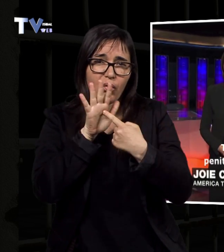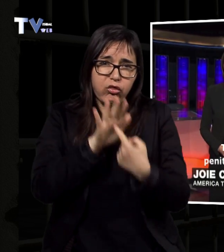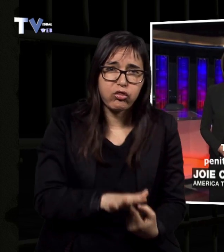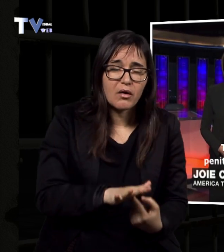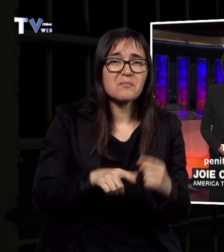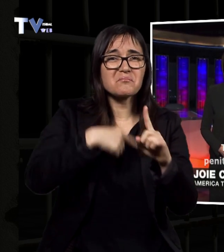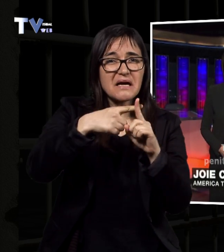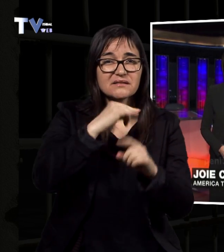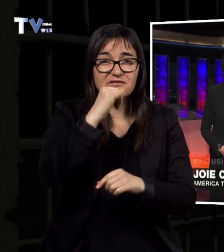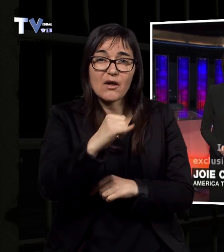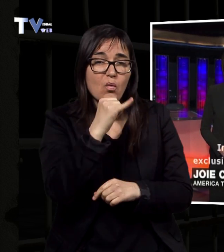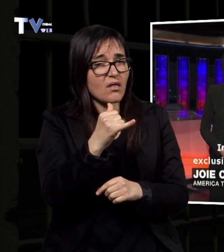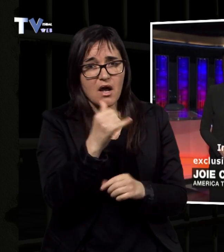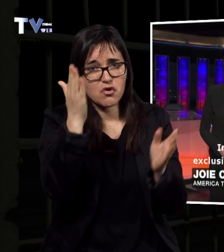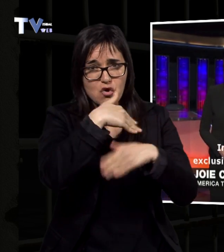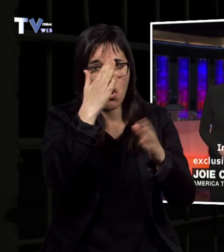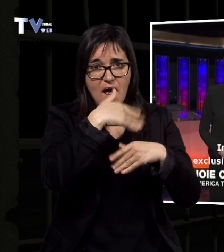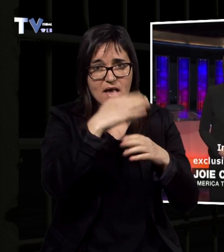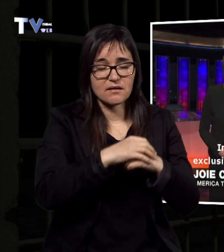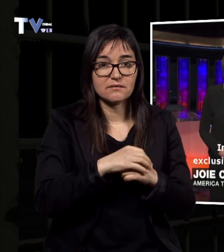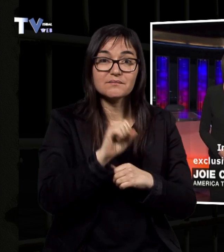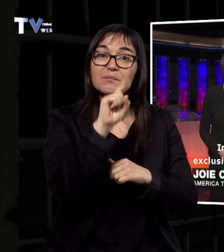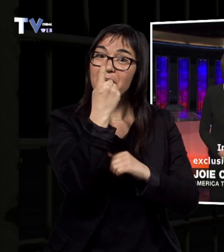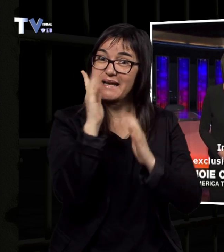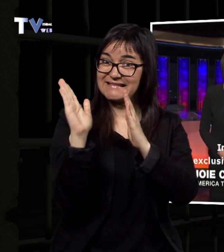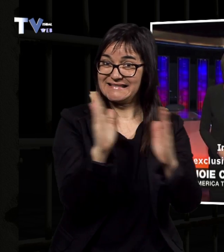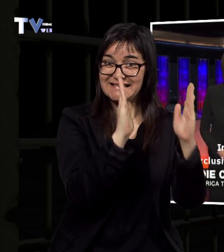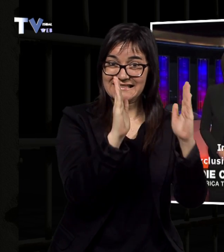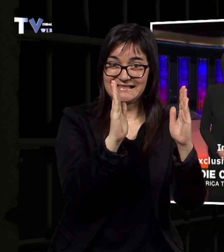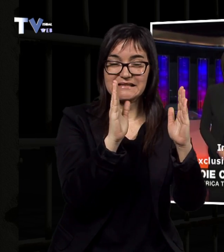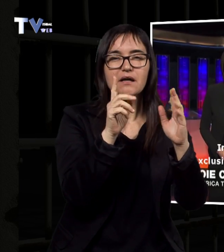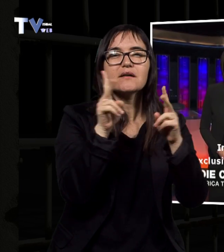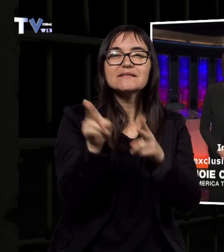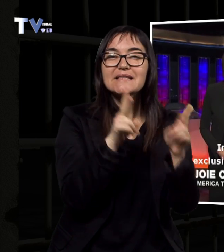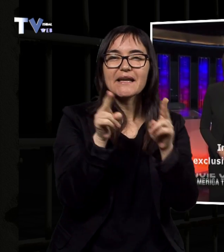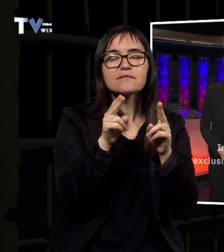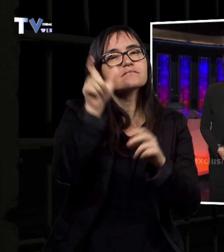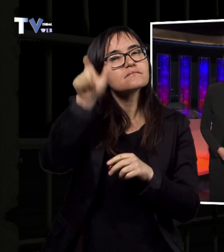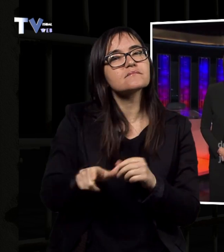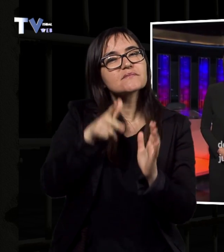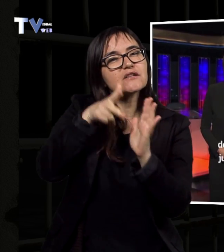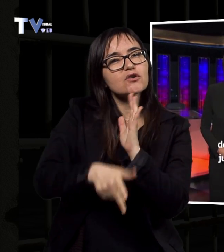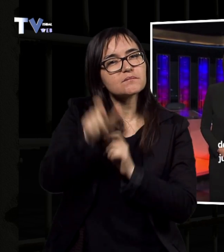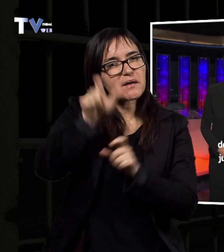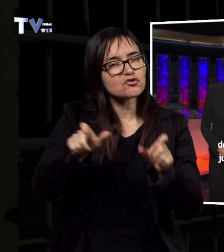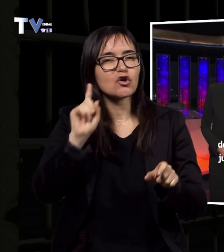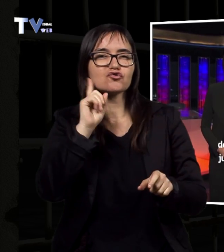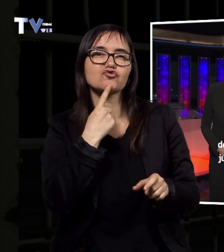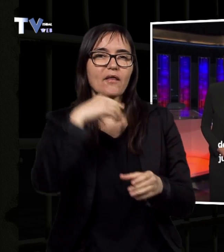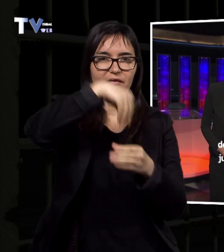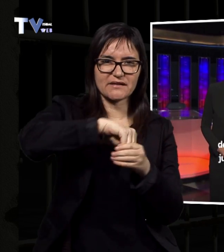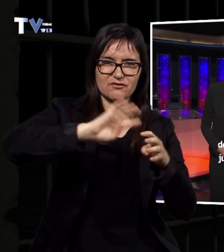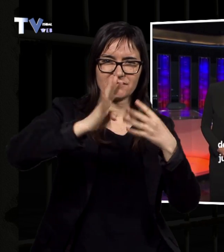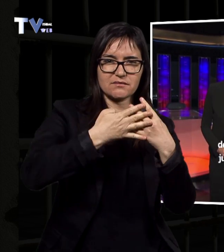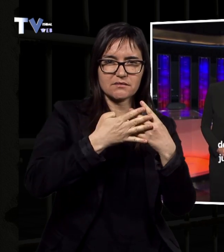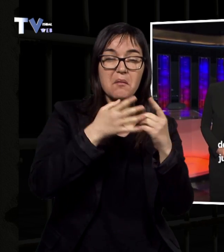walls often go unreported. In the first part of an Al Jazeera exclusive series, we bring you the story of one deaf inmate's attempt